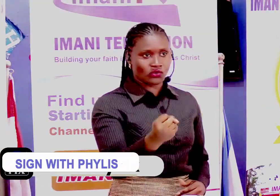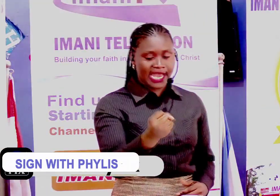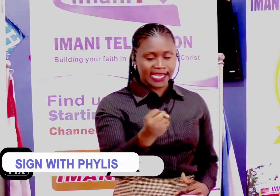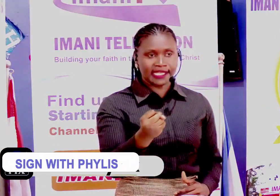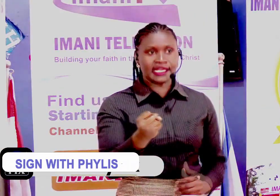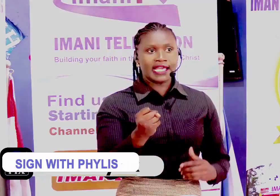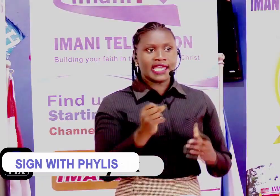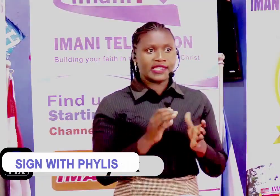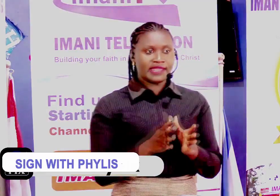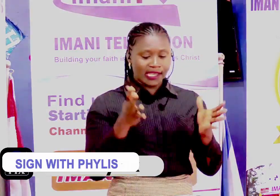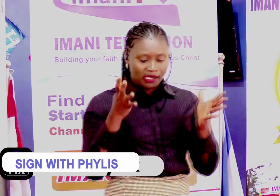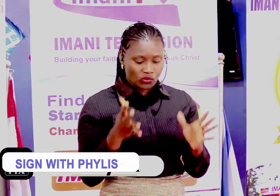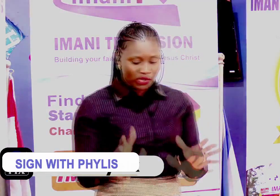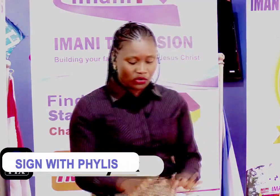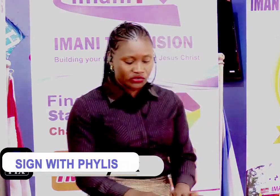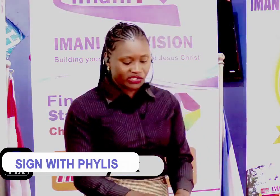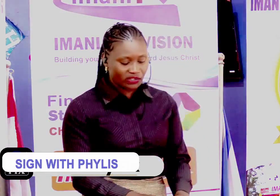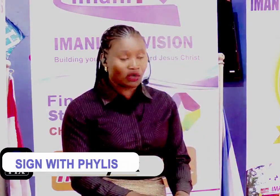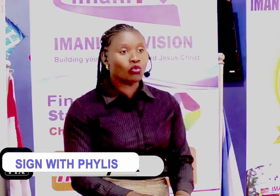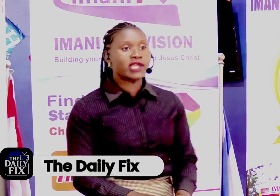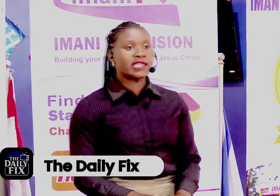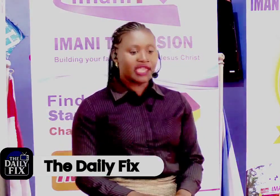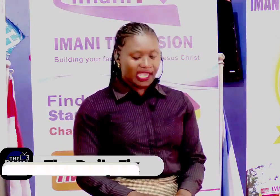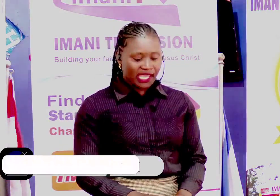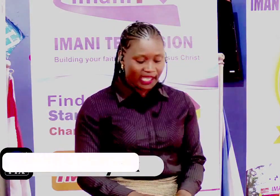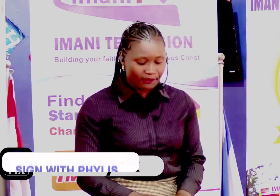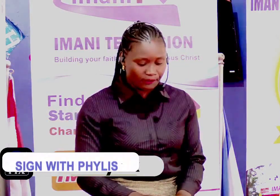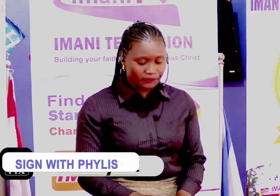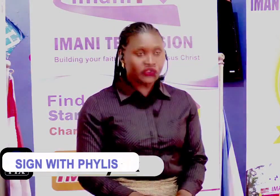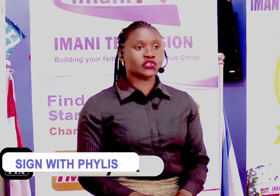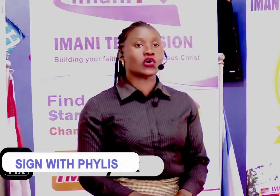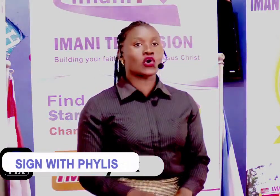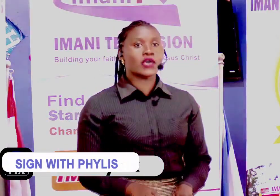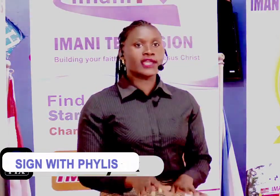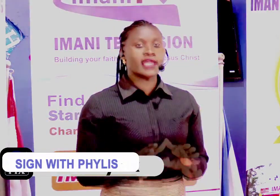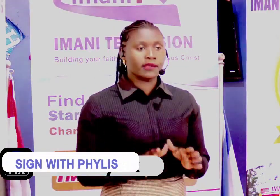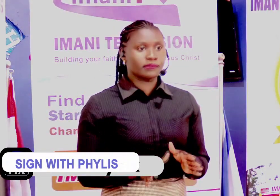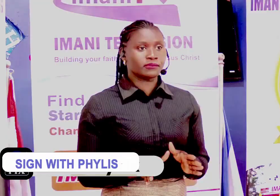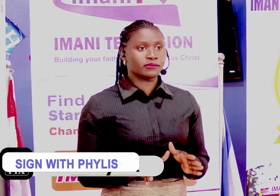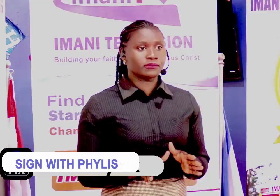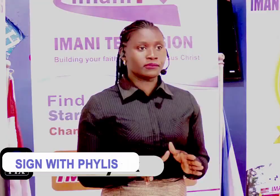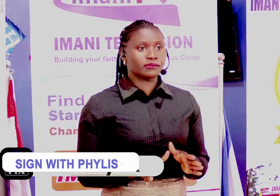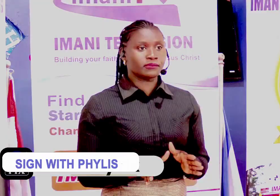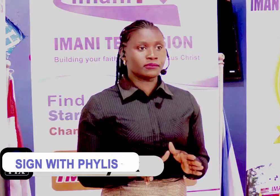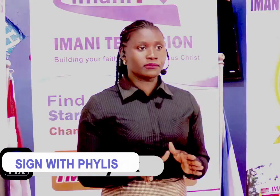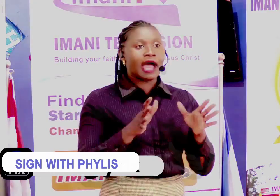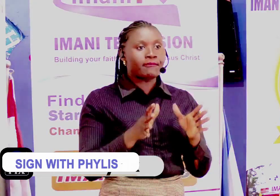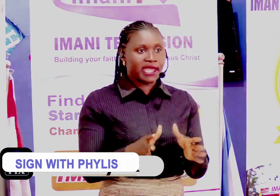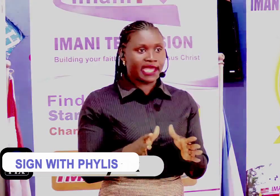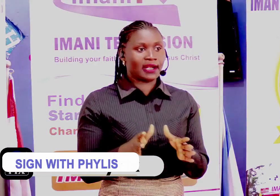ugali. And then we continue with him. So him, it is also a male